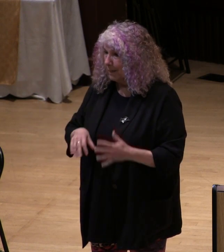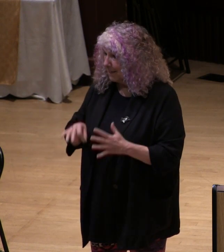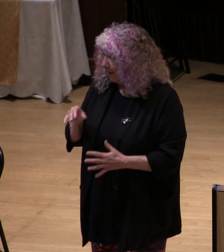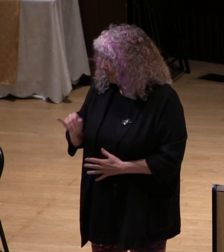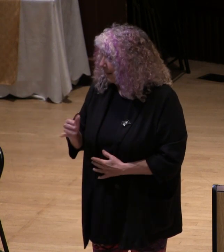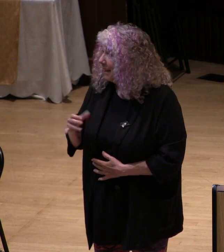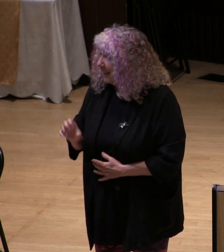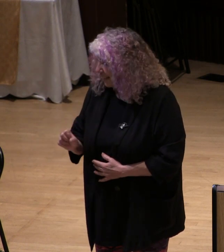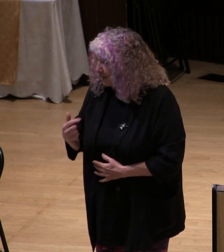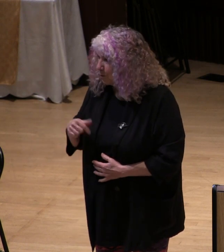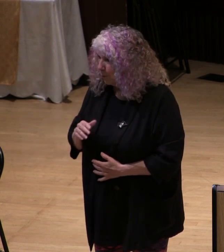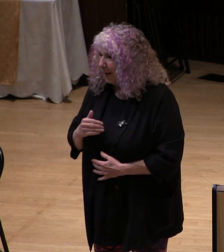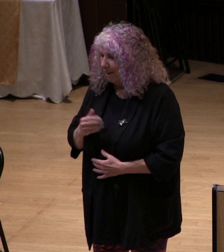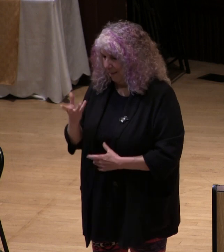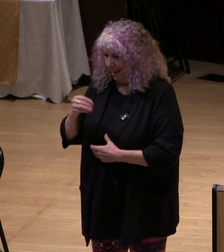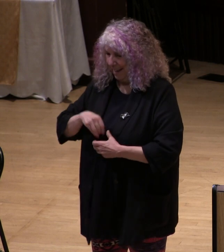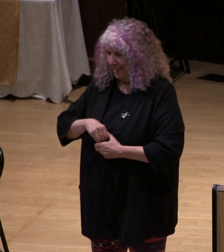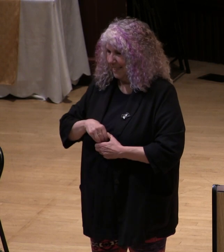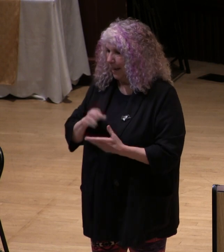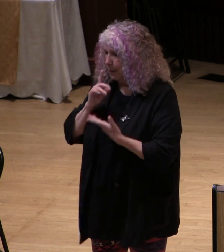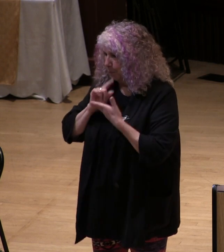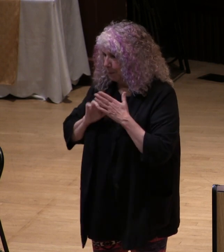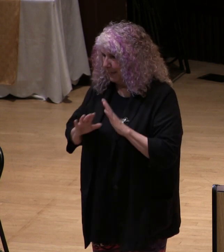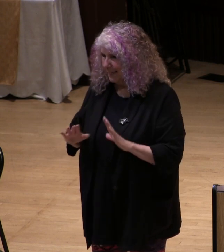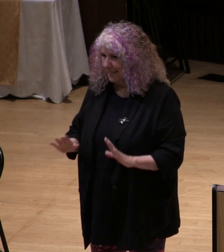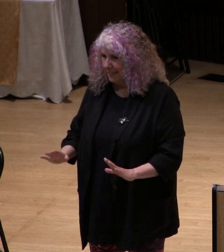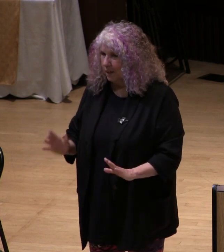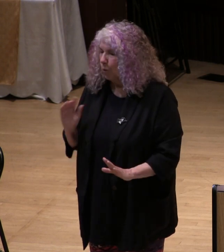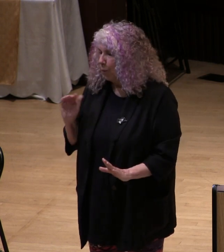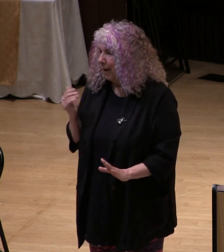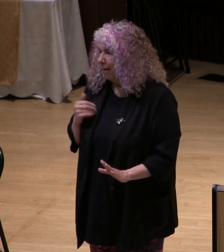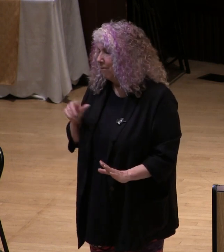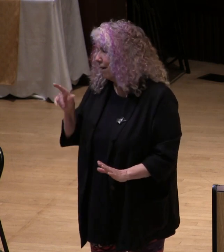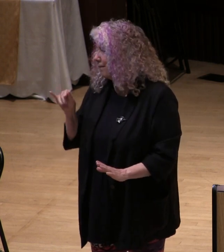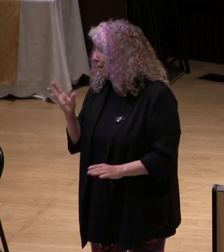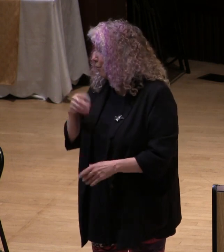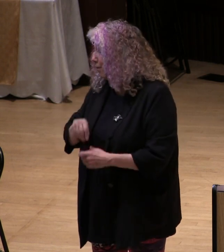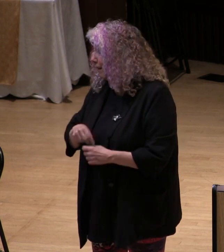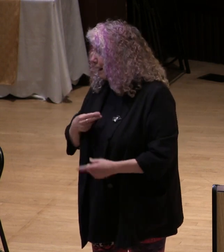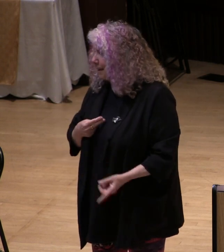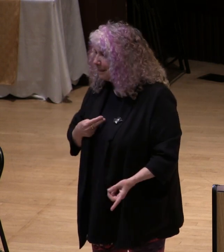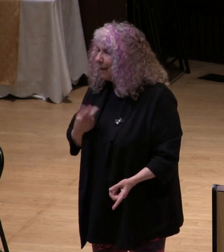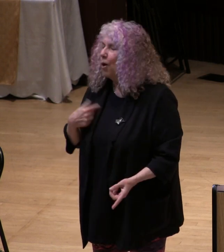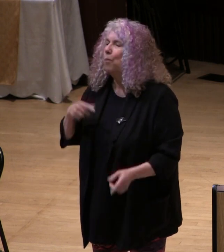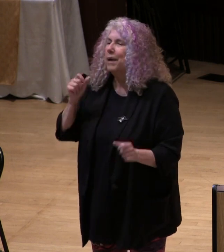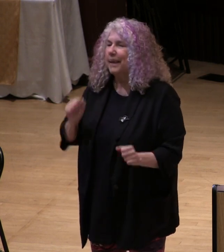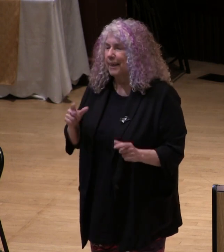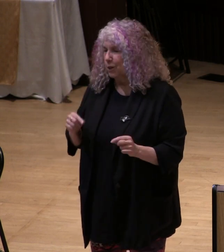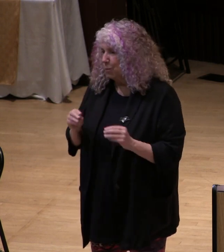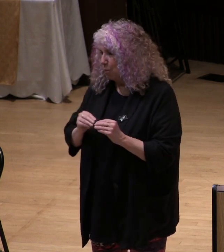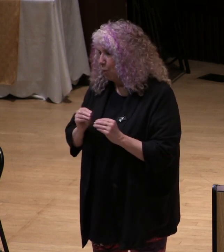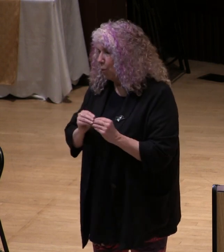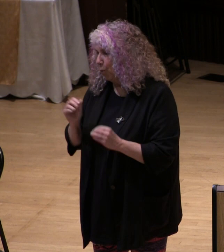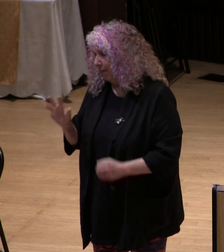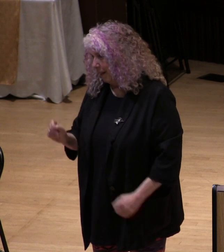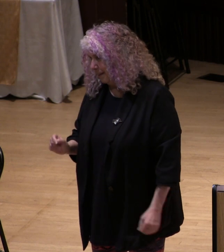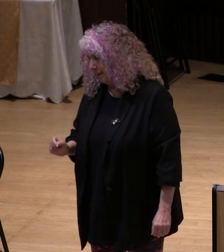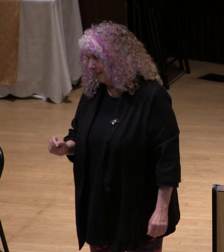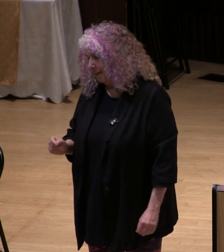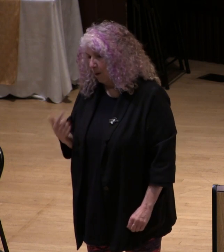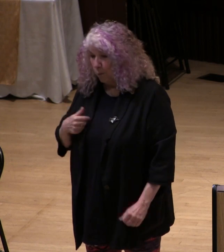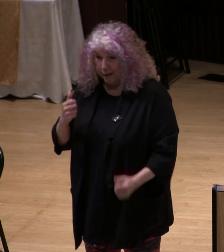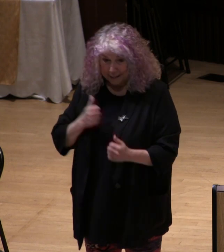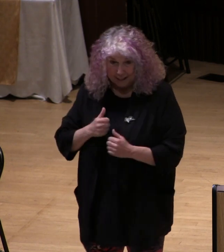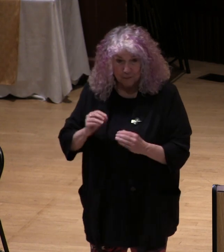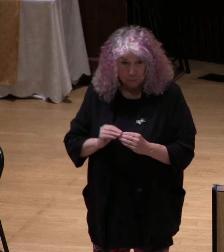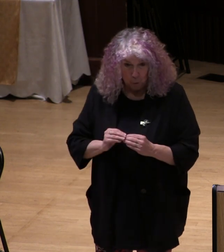that, yes, we do have inner peace. We do have love within us, and we can do more with it. We can